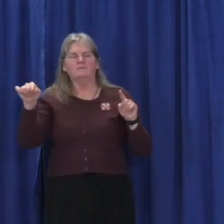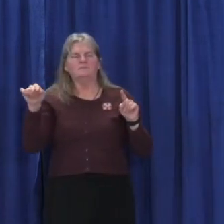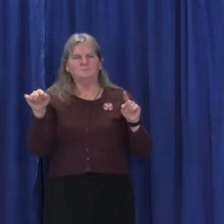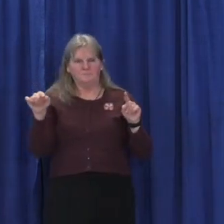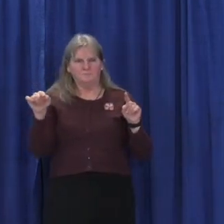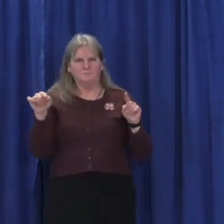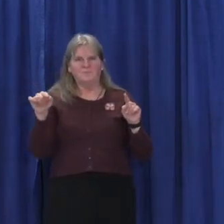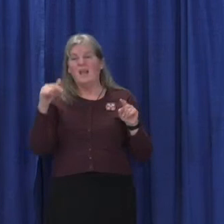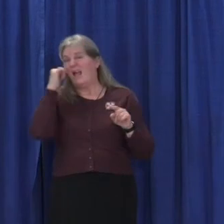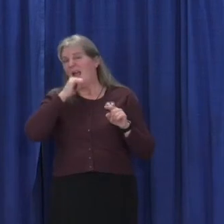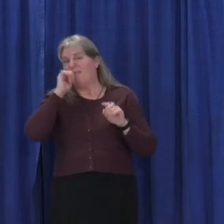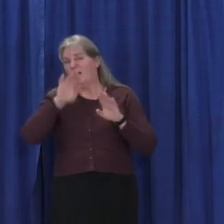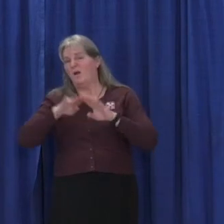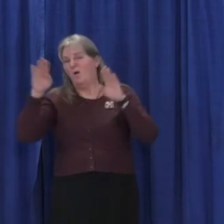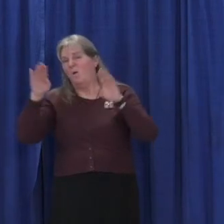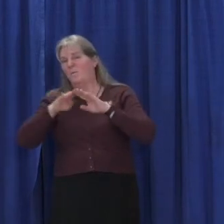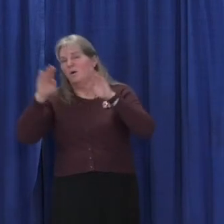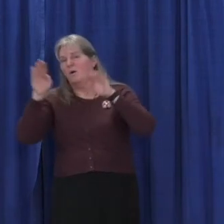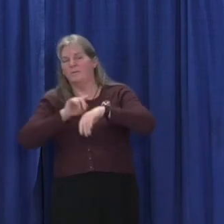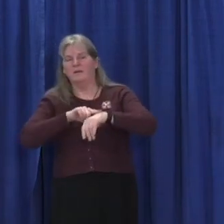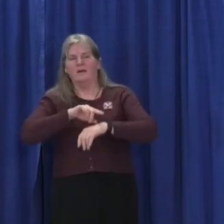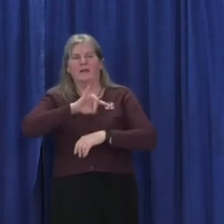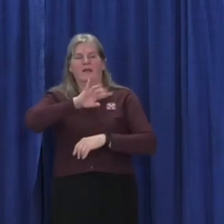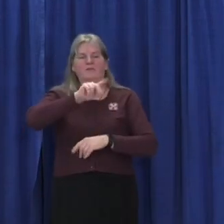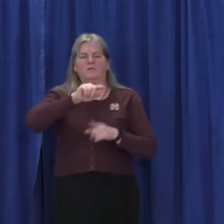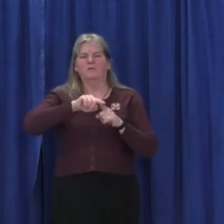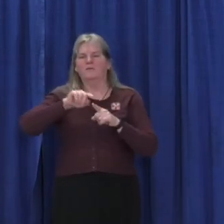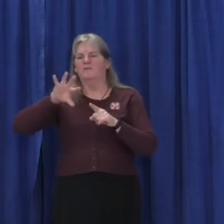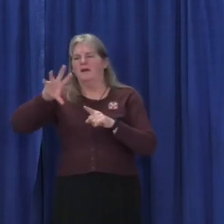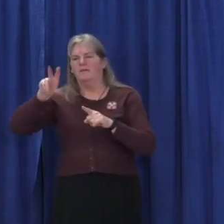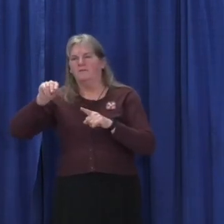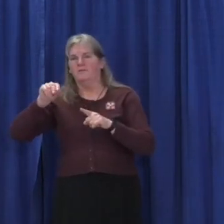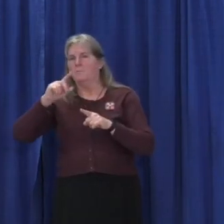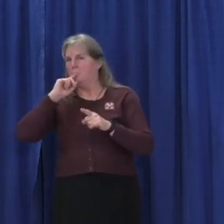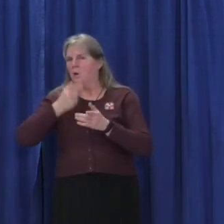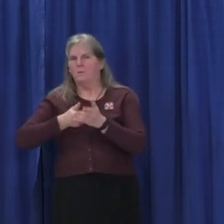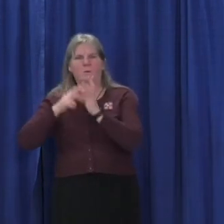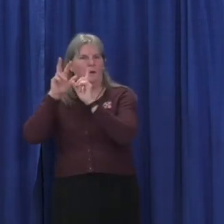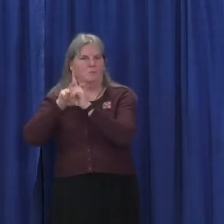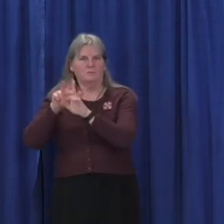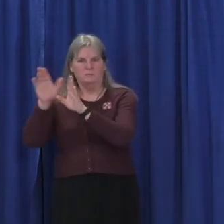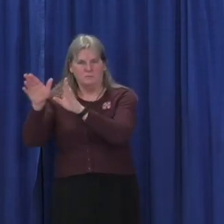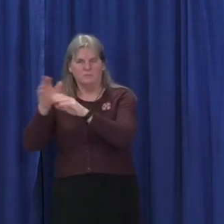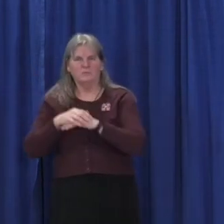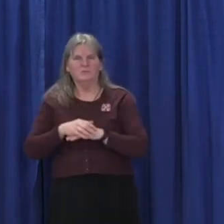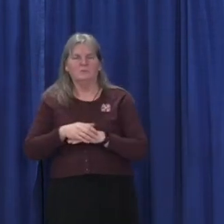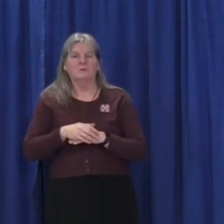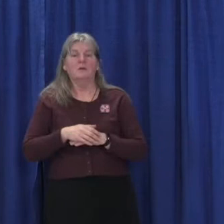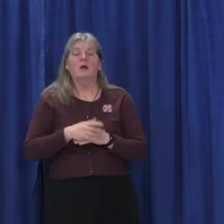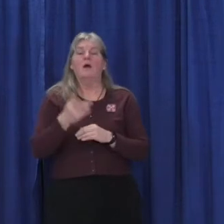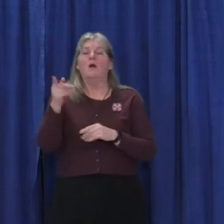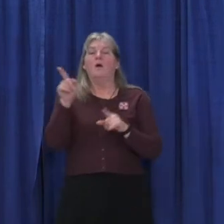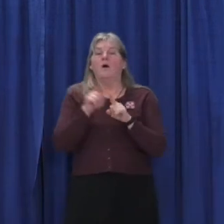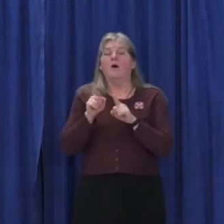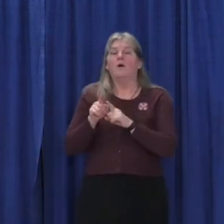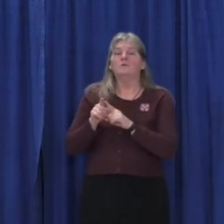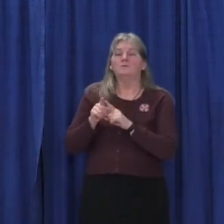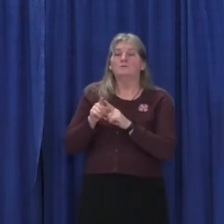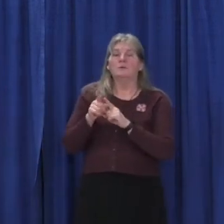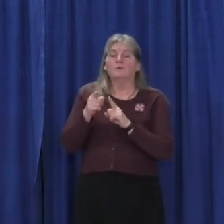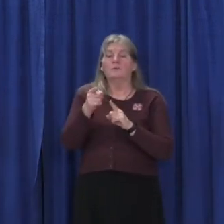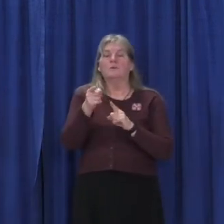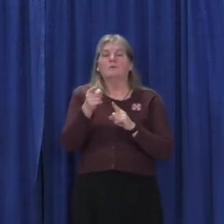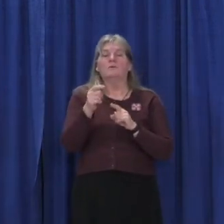It's open every day from 8:30 to 5:30 p.m. and appointments are not required. Walk-in testing is available